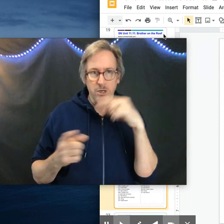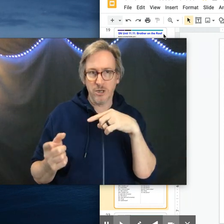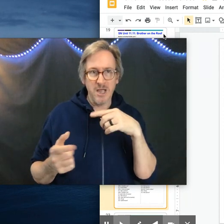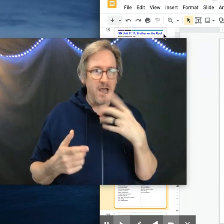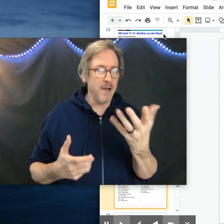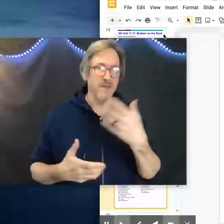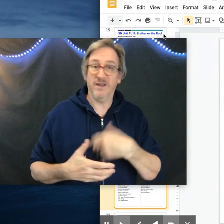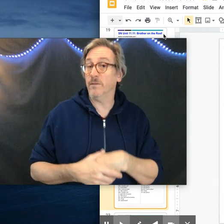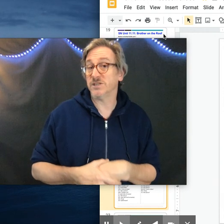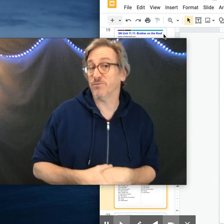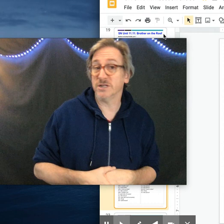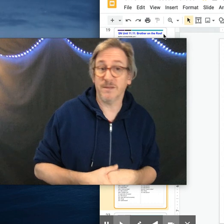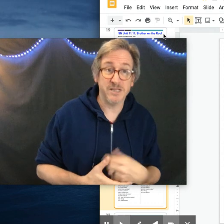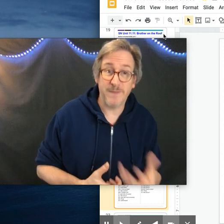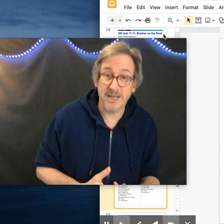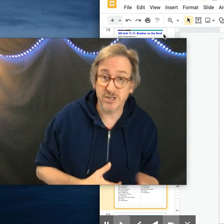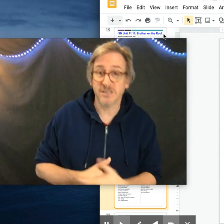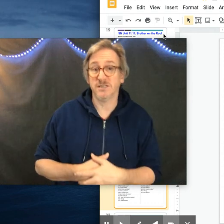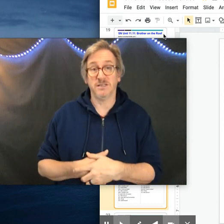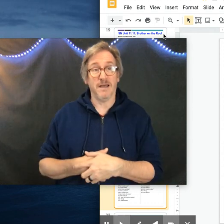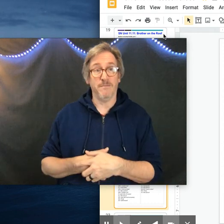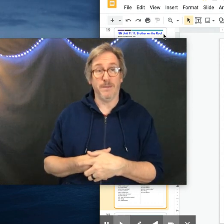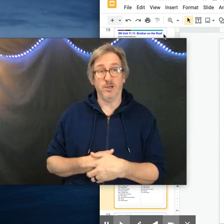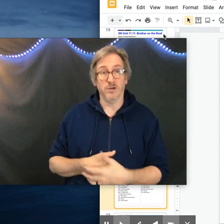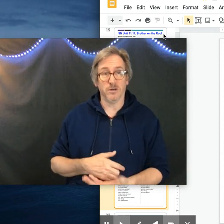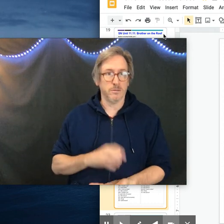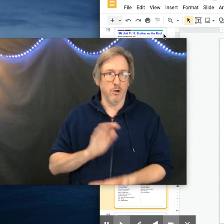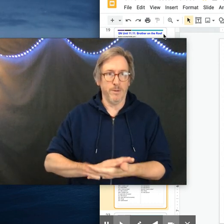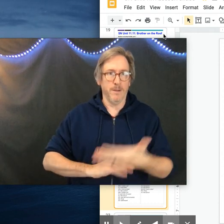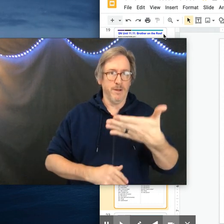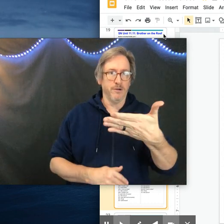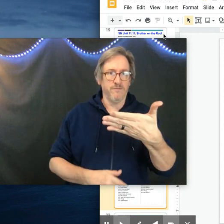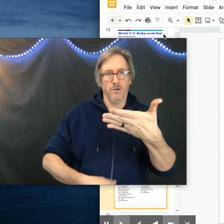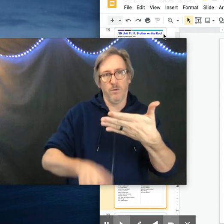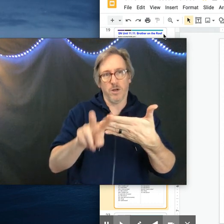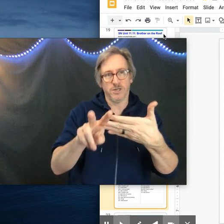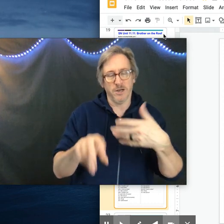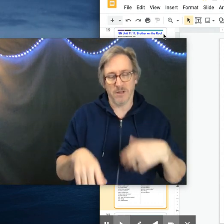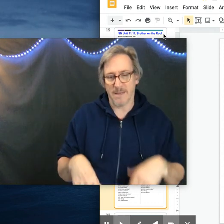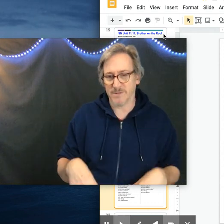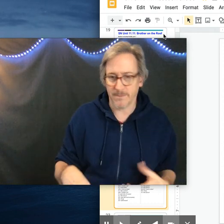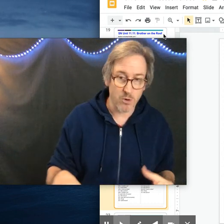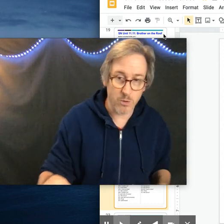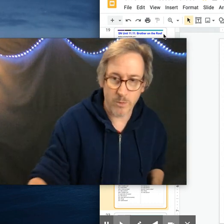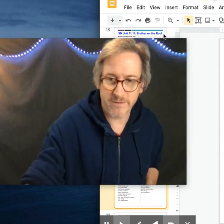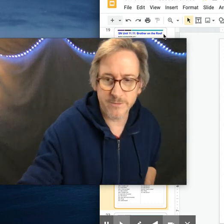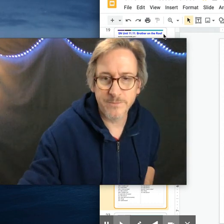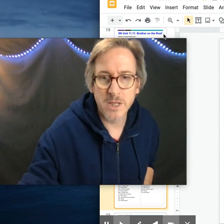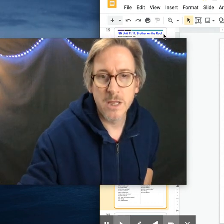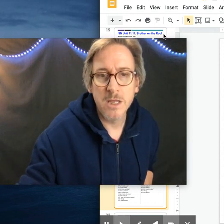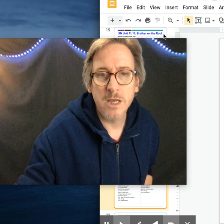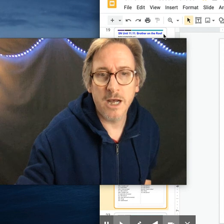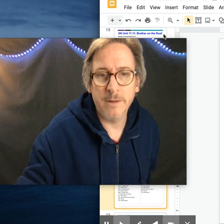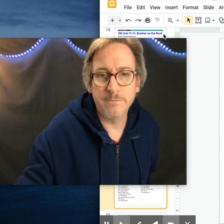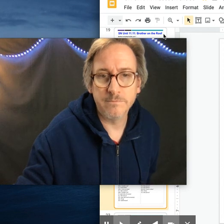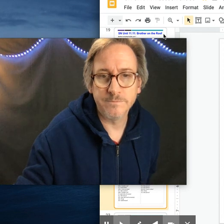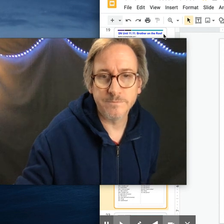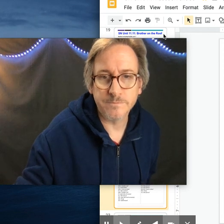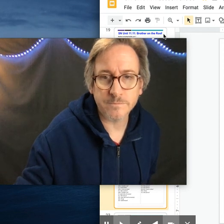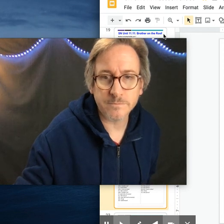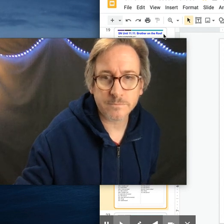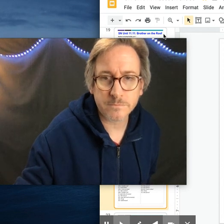and look. If it helps to print up these pages, that may be good, or open it up on your phone and watch it on your laptop or whatever.